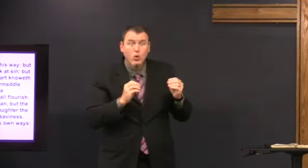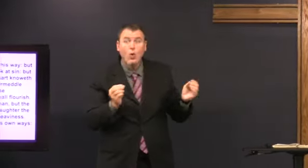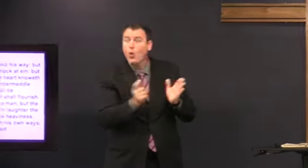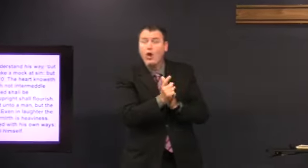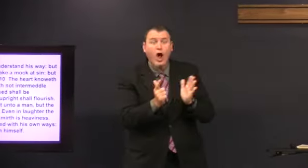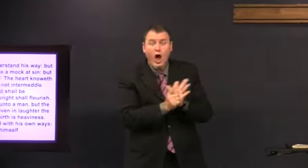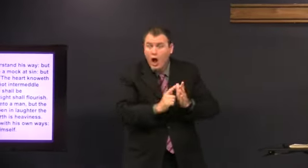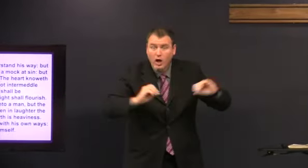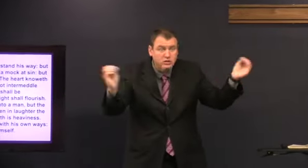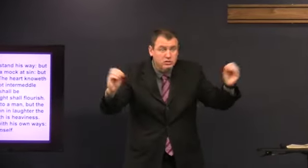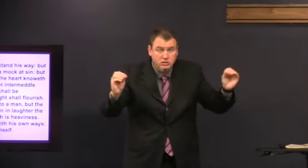In America,